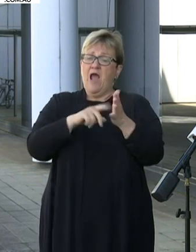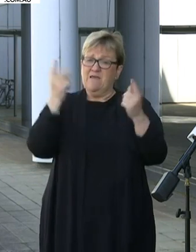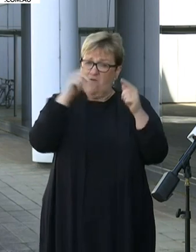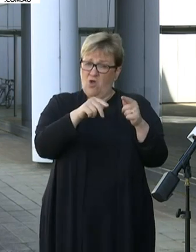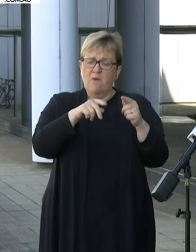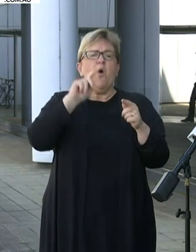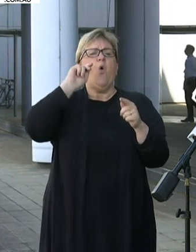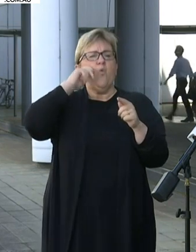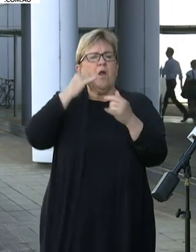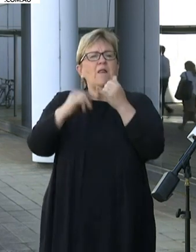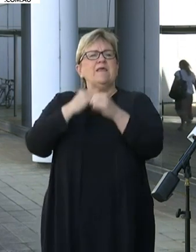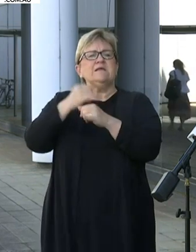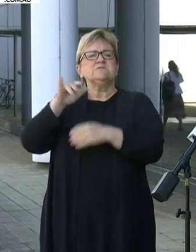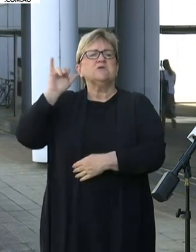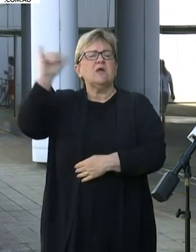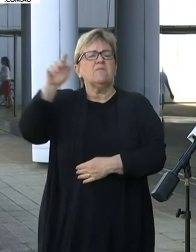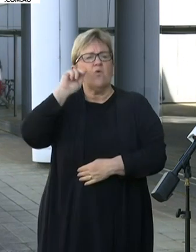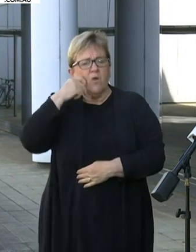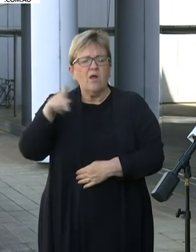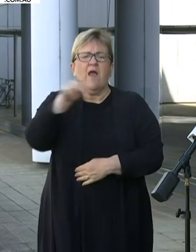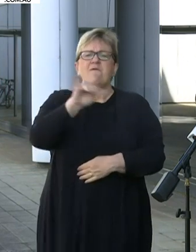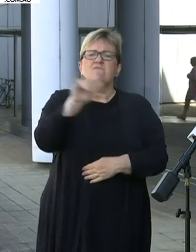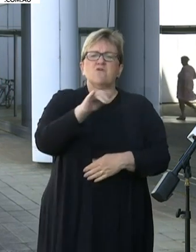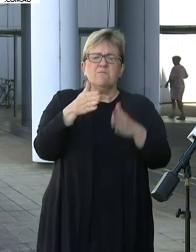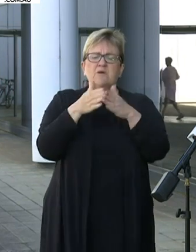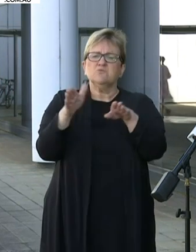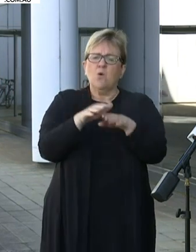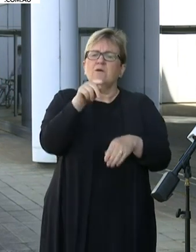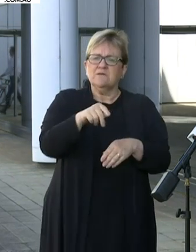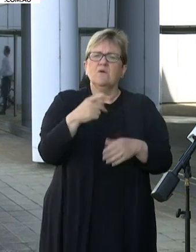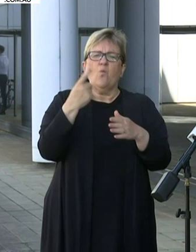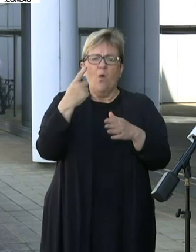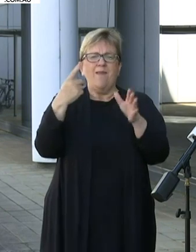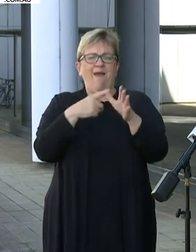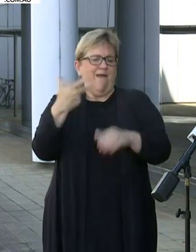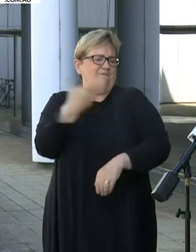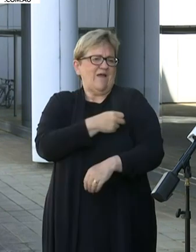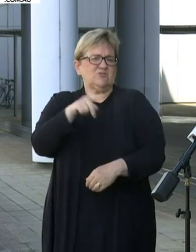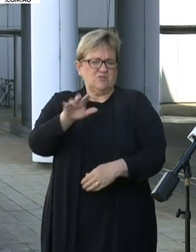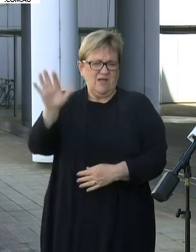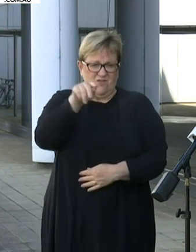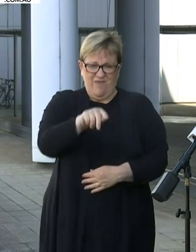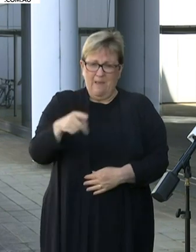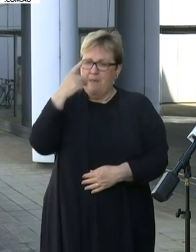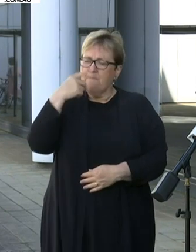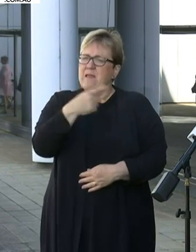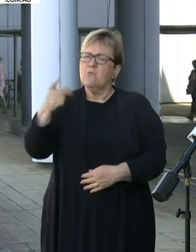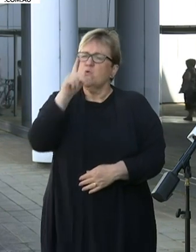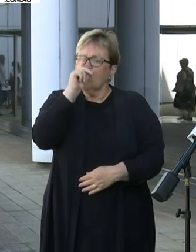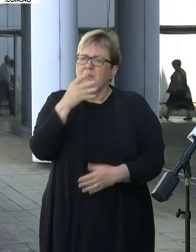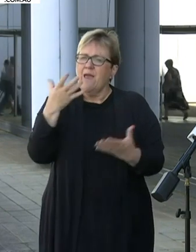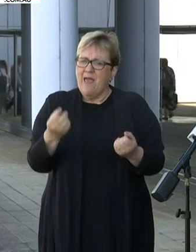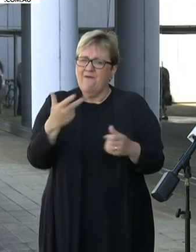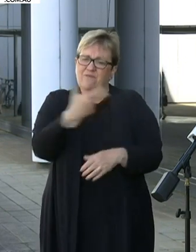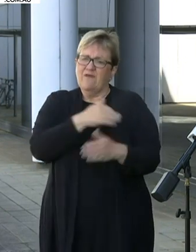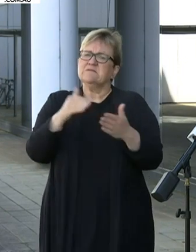will move on to the International Airport and to Fremantle Port for Phase 1A vaccinations for those people who are eligible to